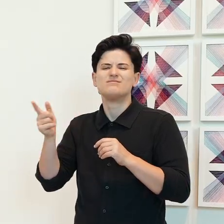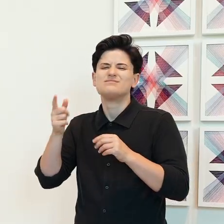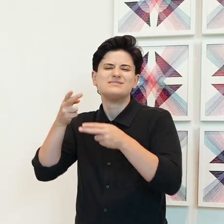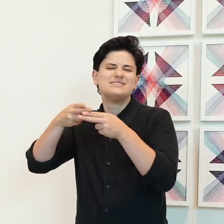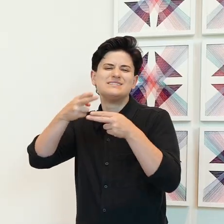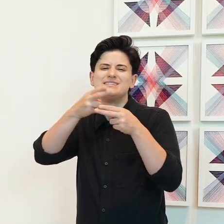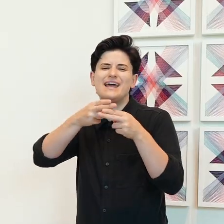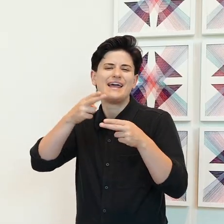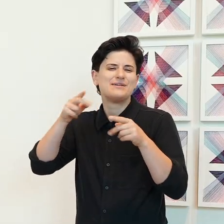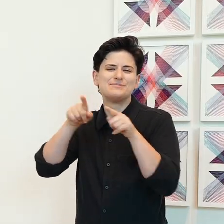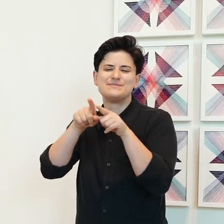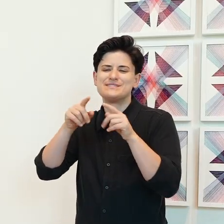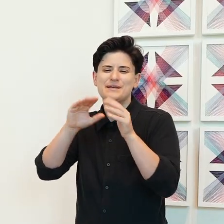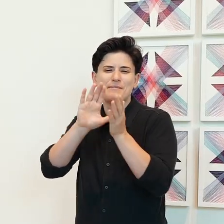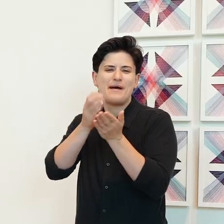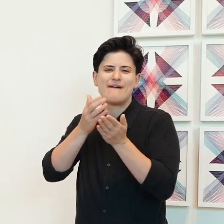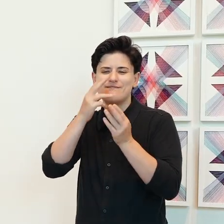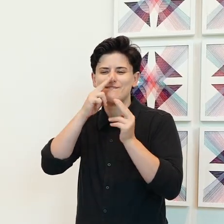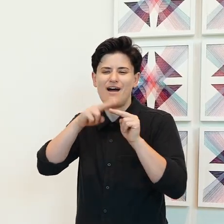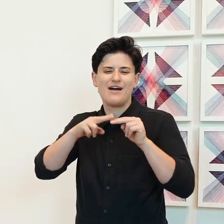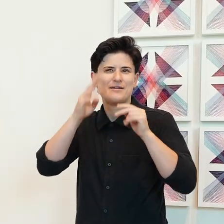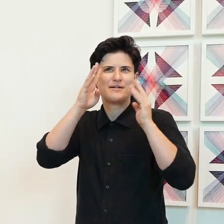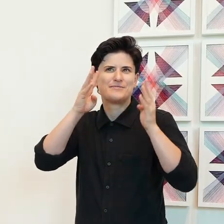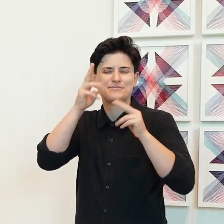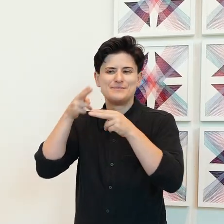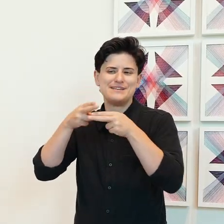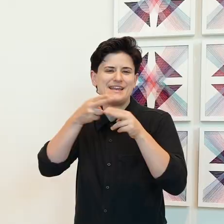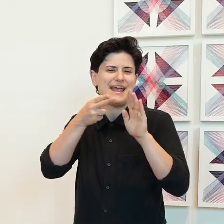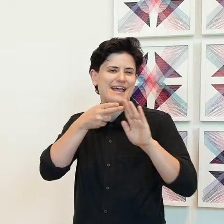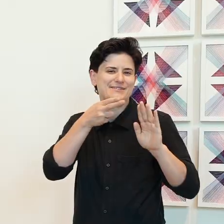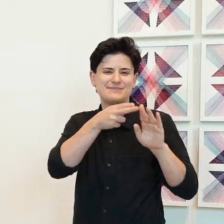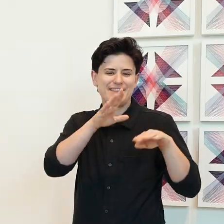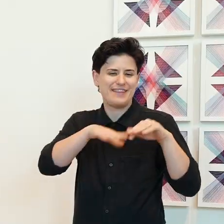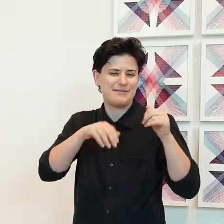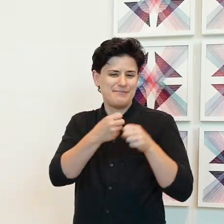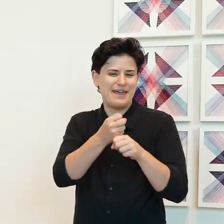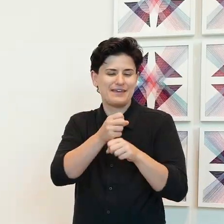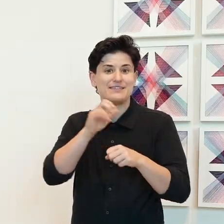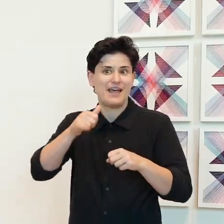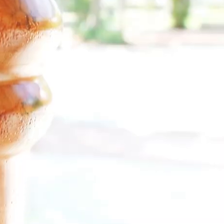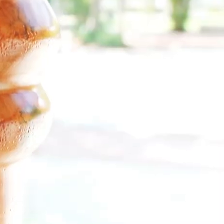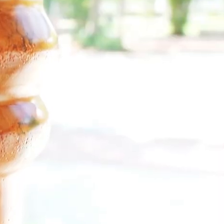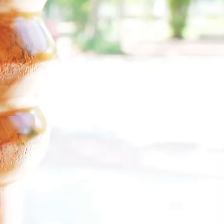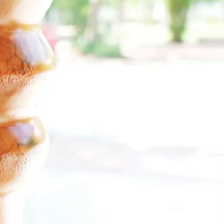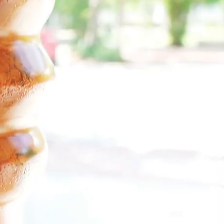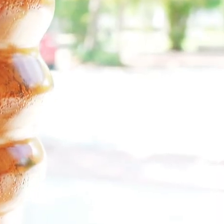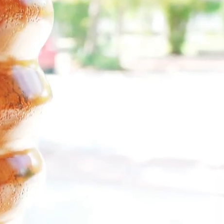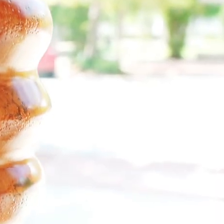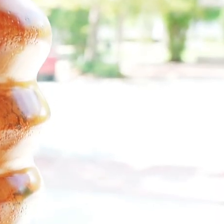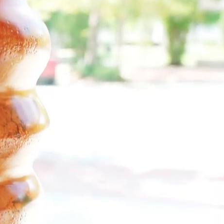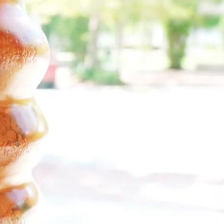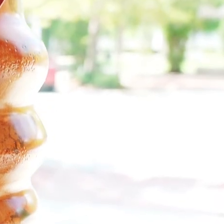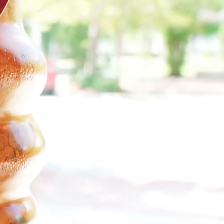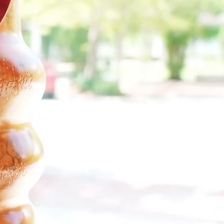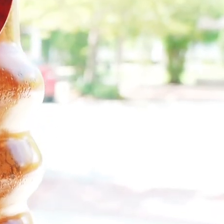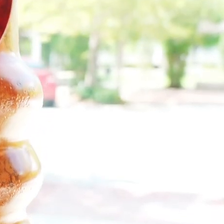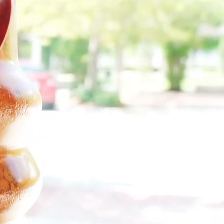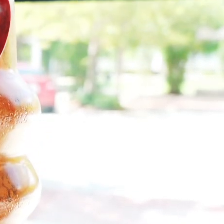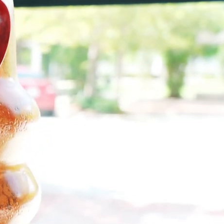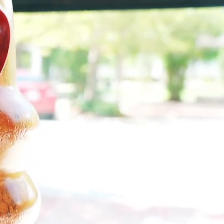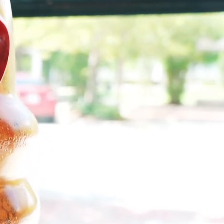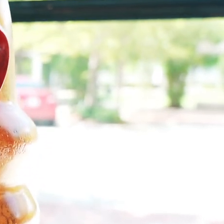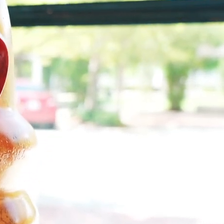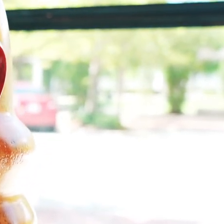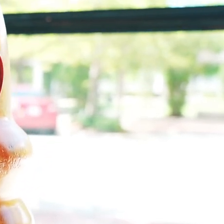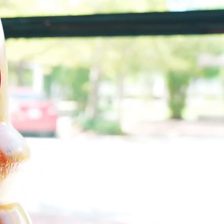much fun out of these things. And those are kind of the hardest things to come up with. Wood turners do a lot of hollow